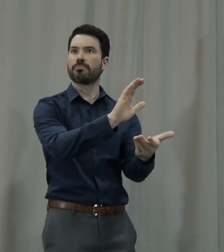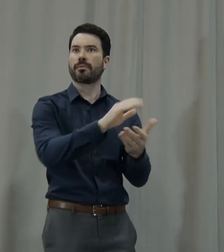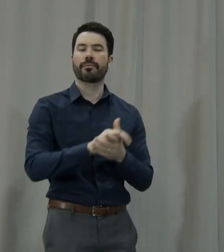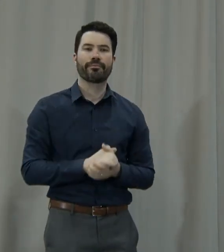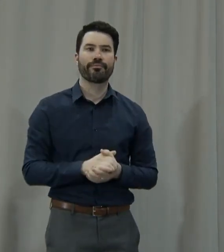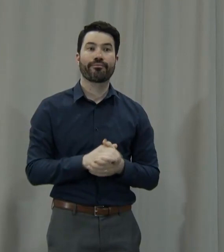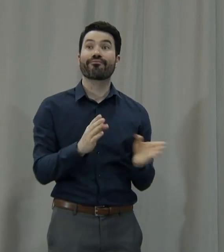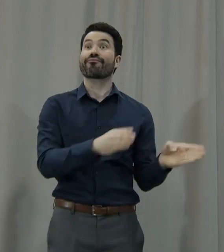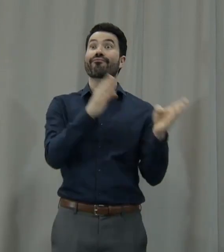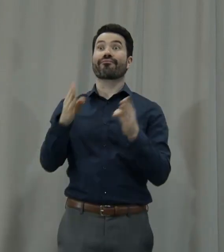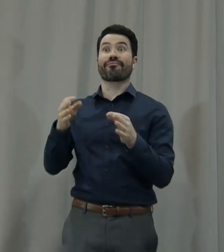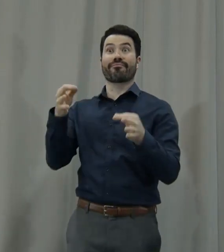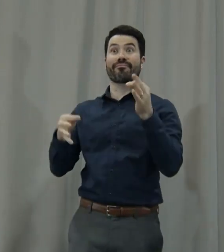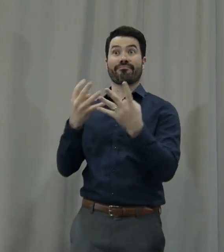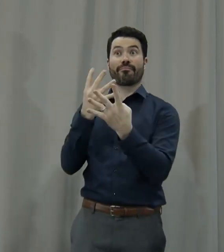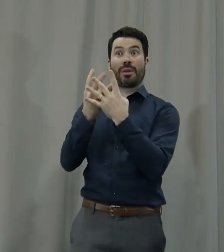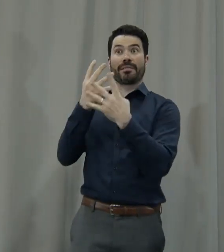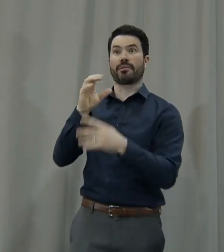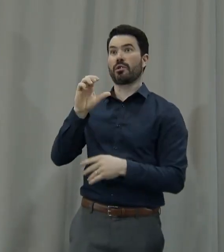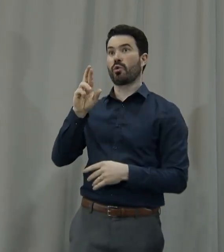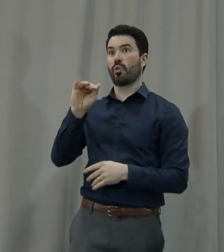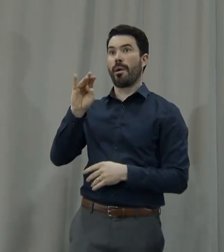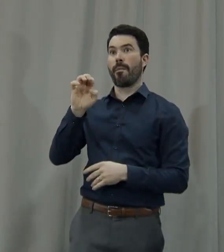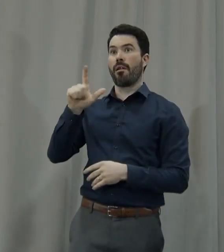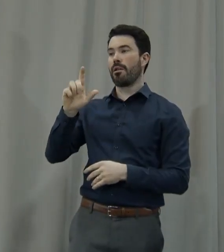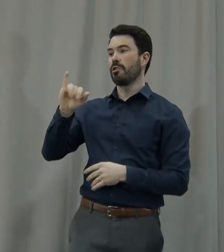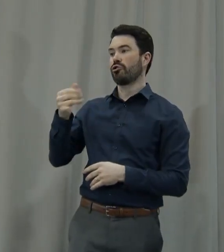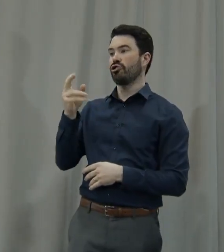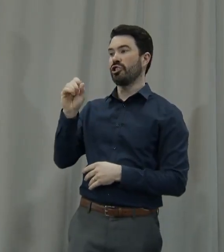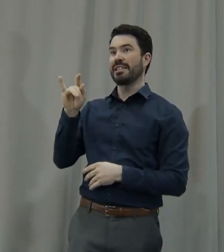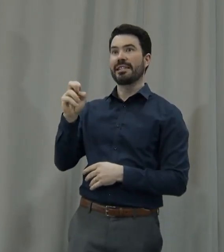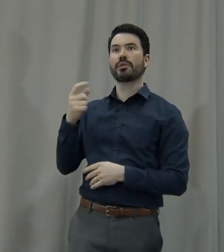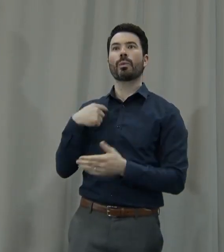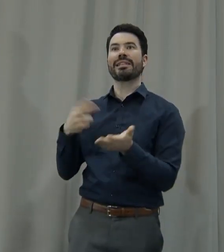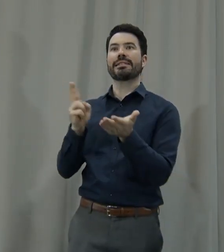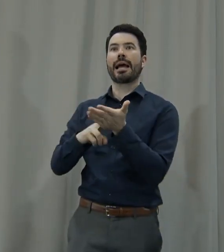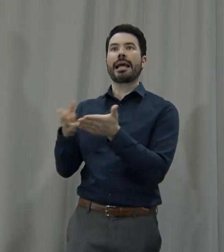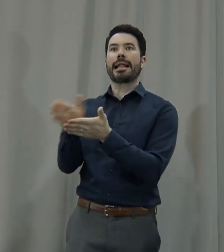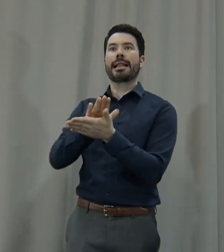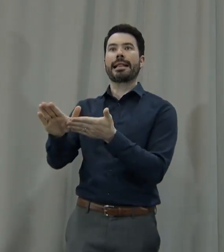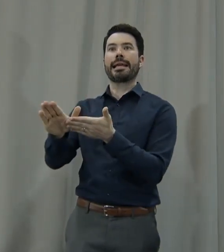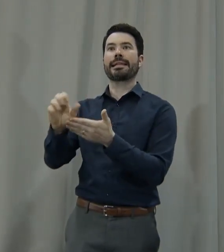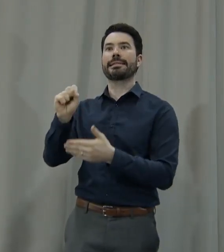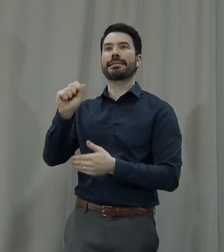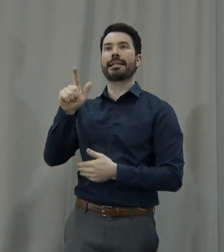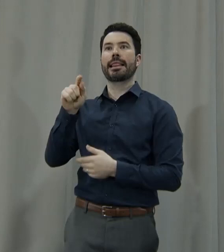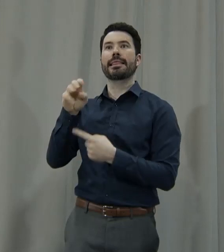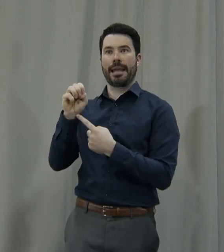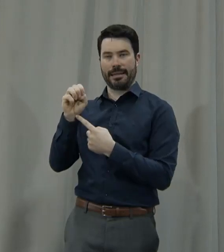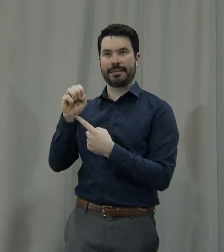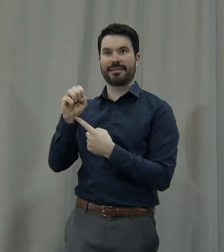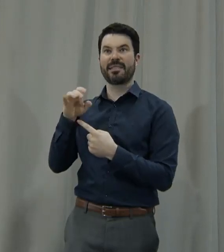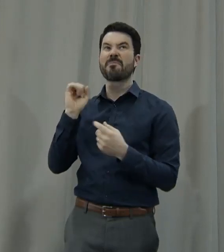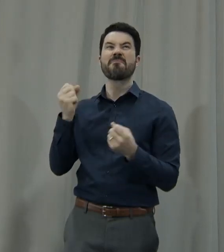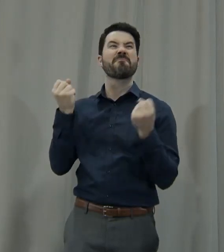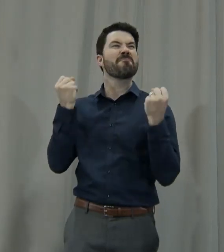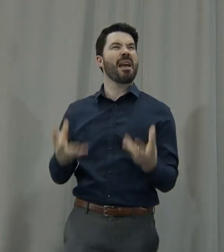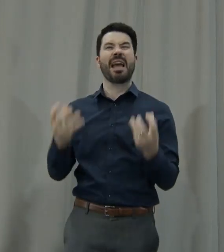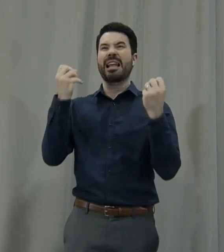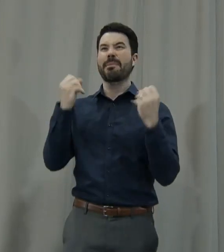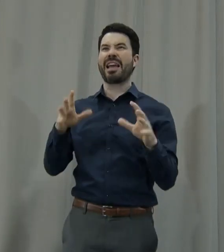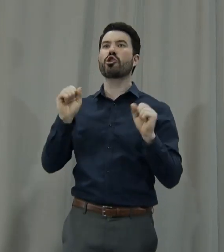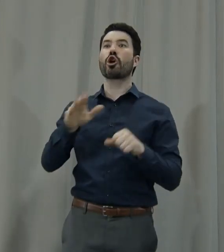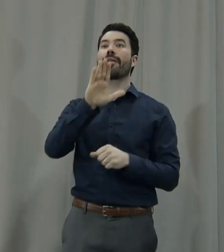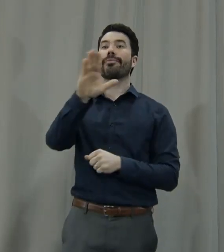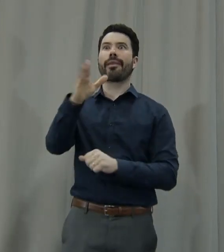side, we signed the Clean Slate bills, making hundreds of thousands of Michiganders eligible to have their records expunged.